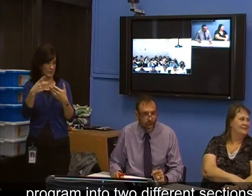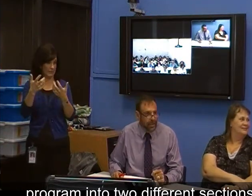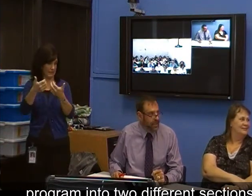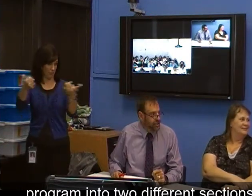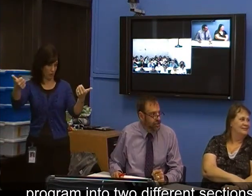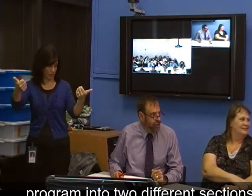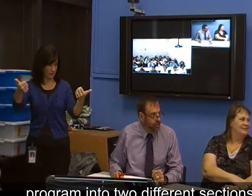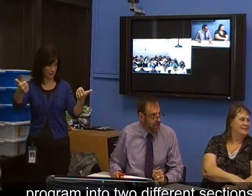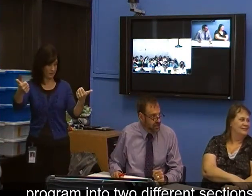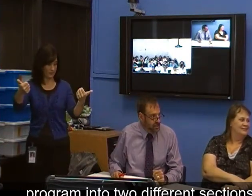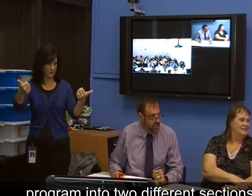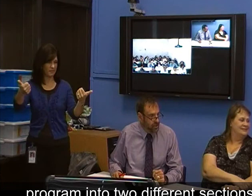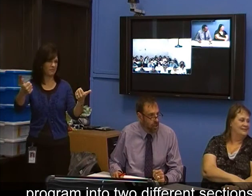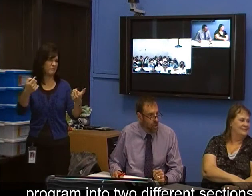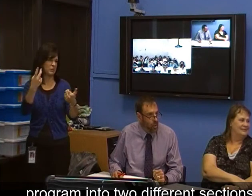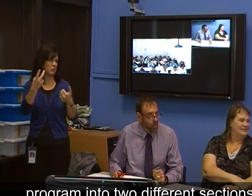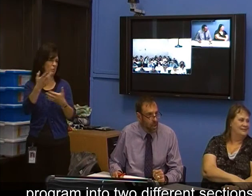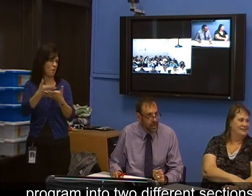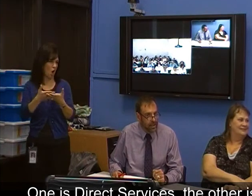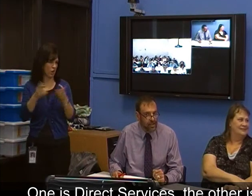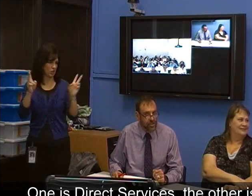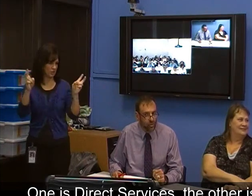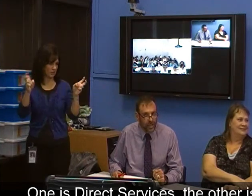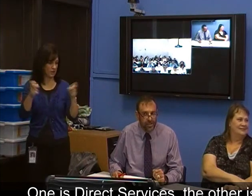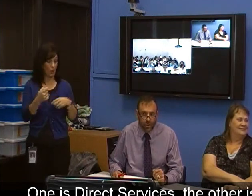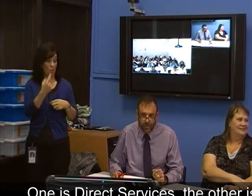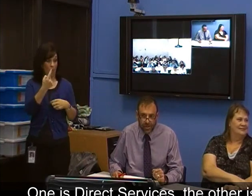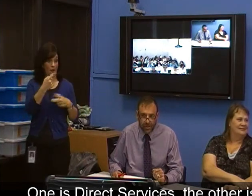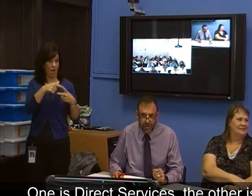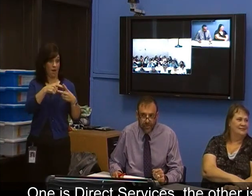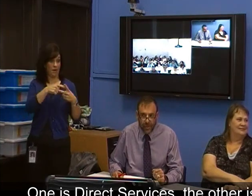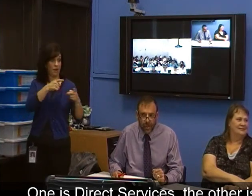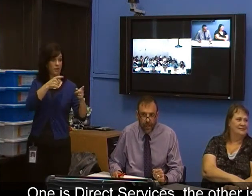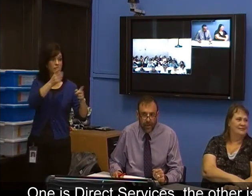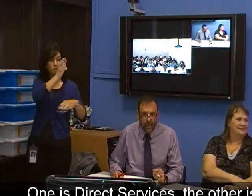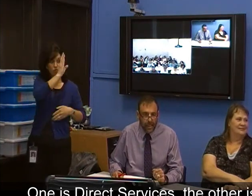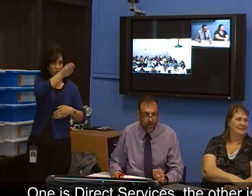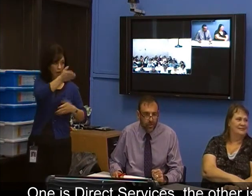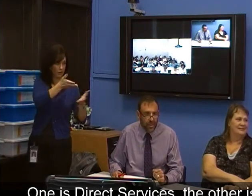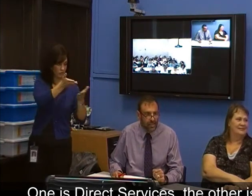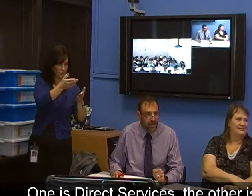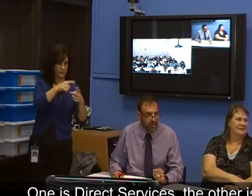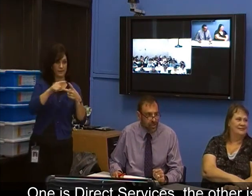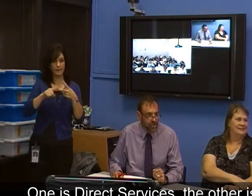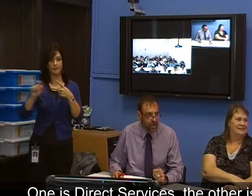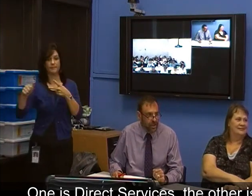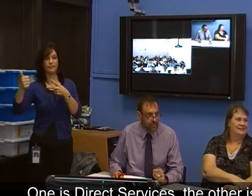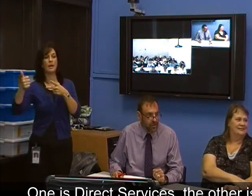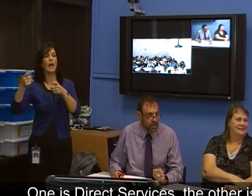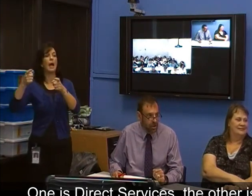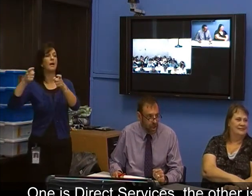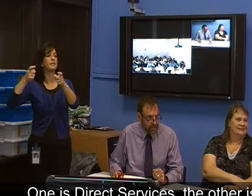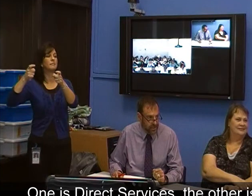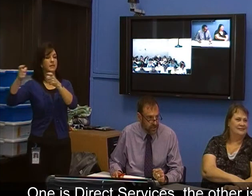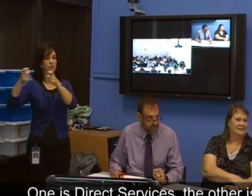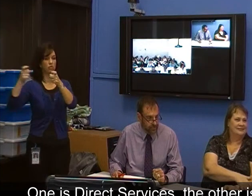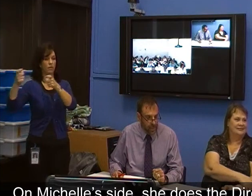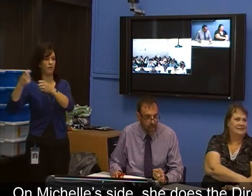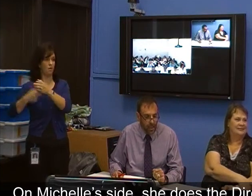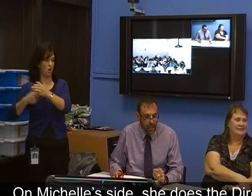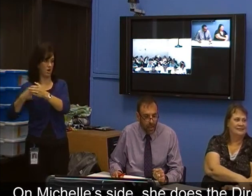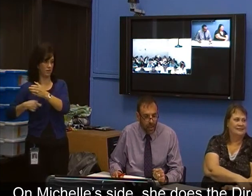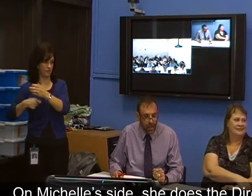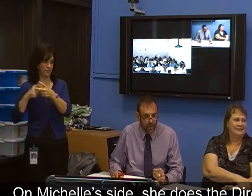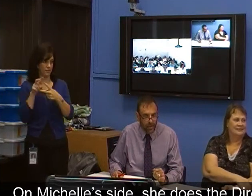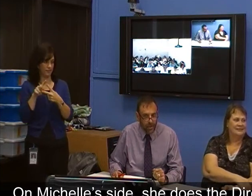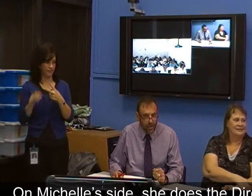this program into two pieces. One is direct services, the other is administrative cost.